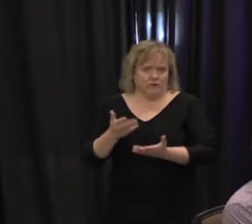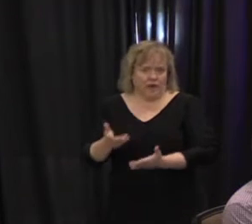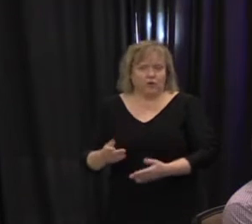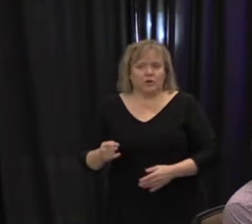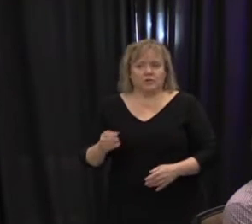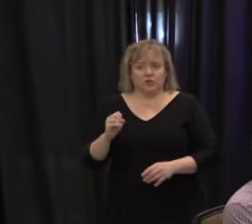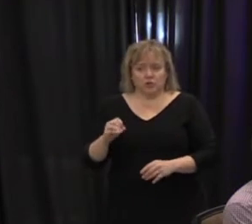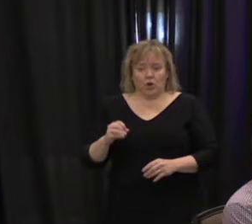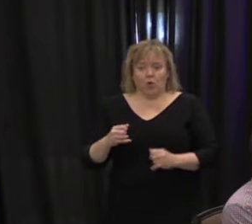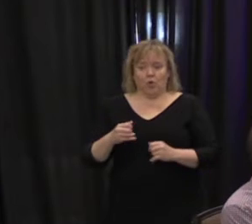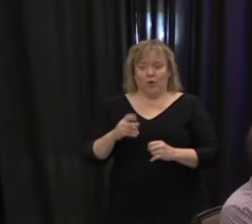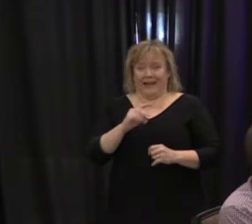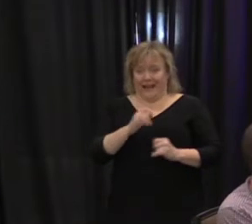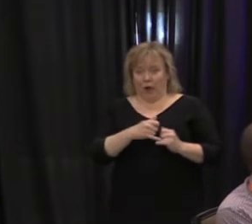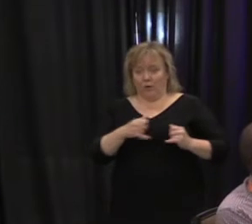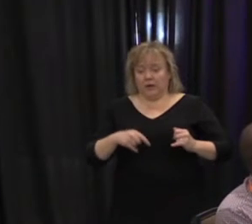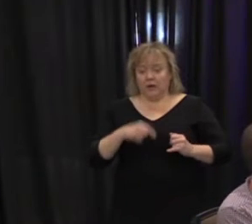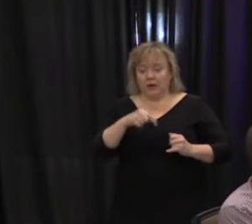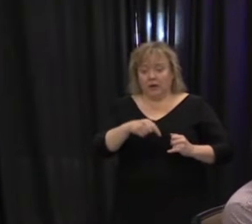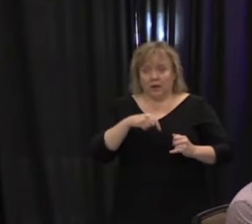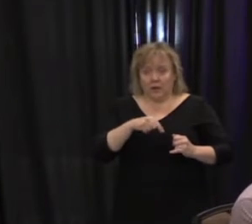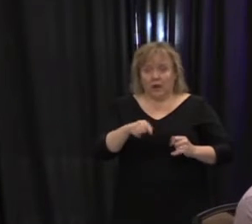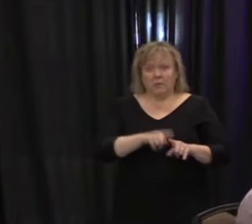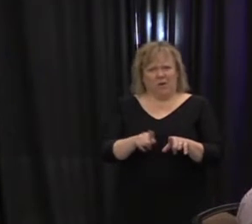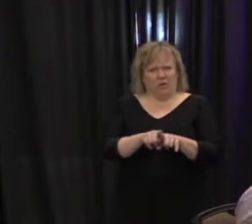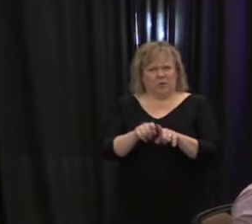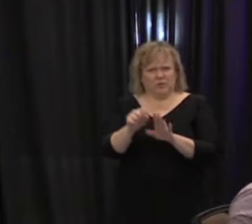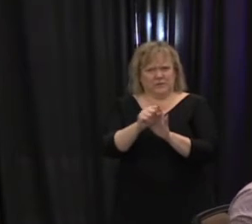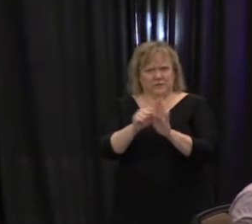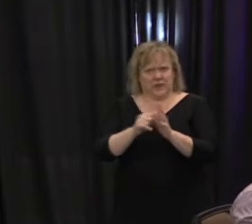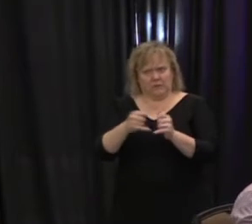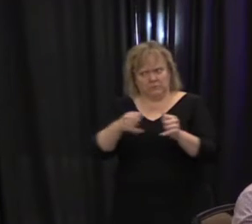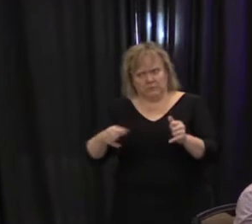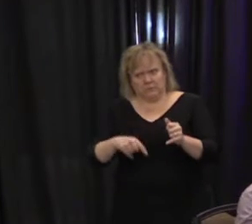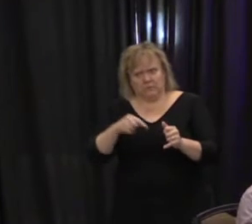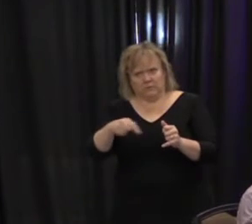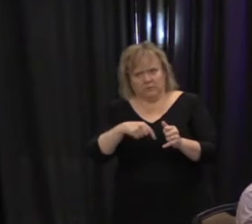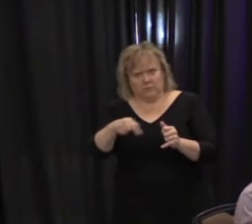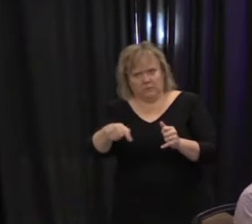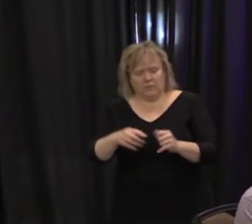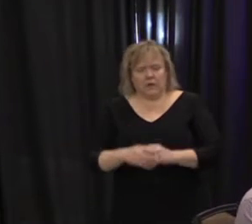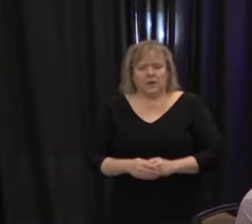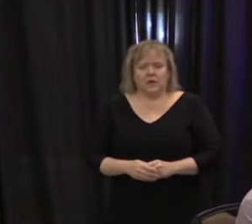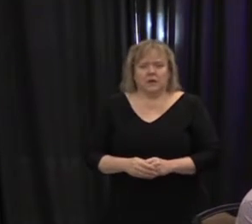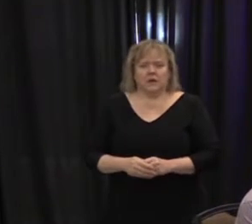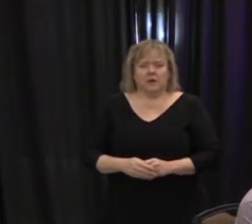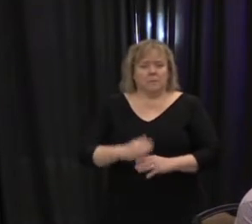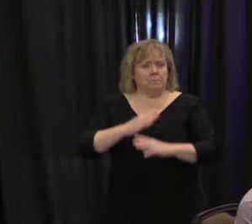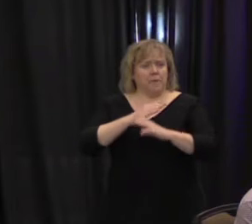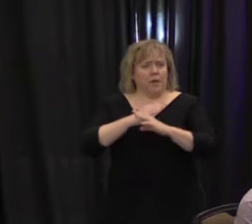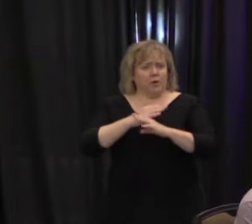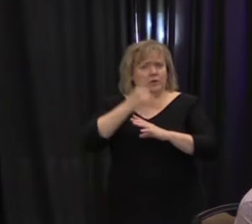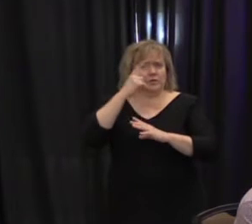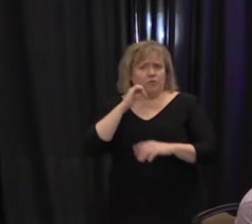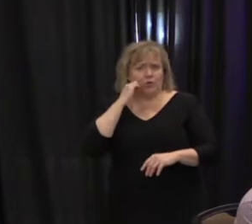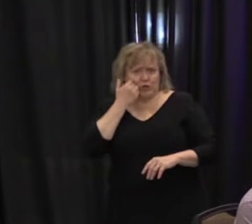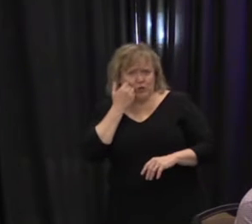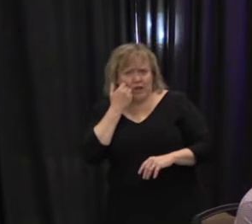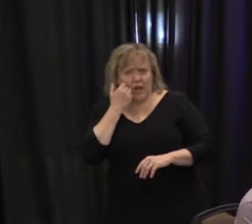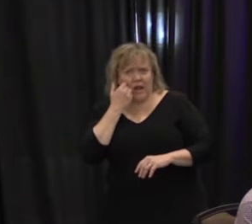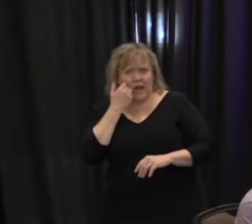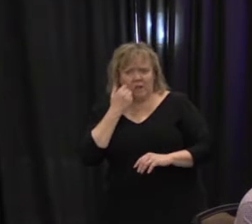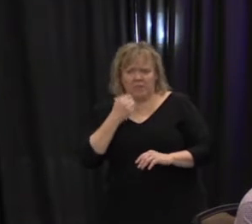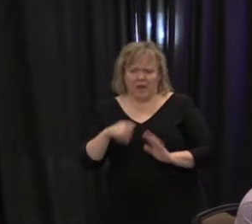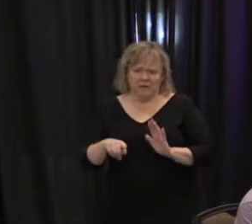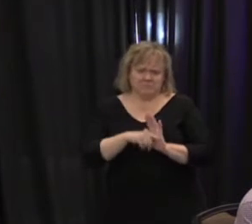crossing state lines every day to access care. barriers such as shame and stigma come into play